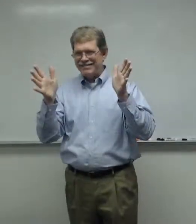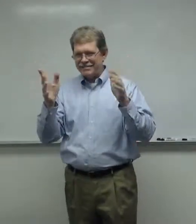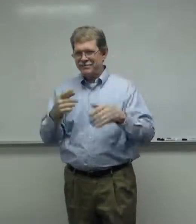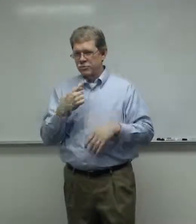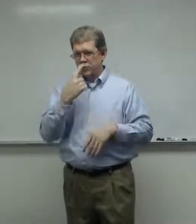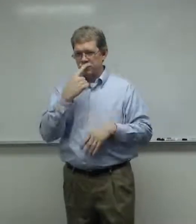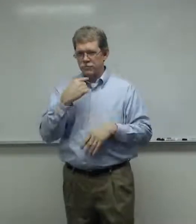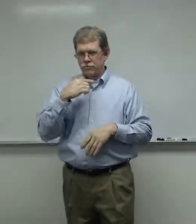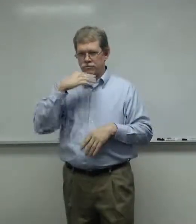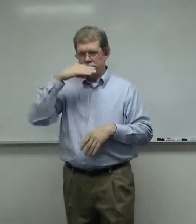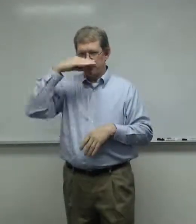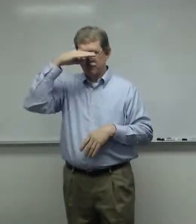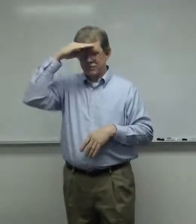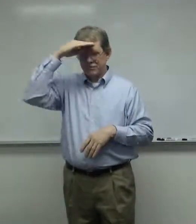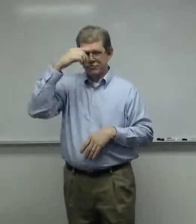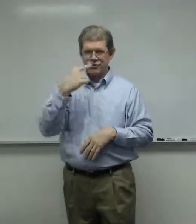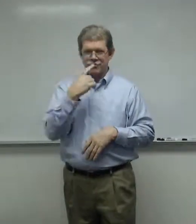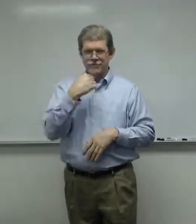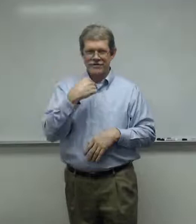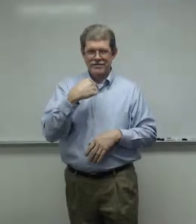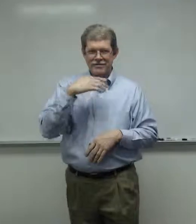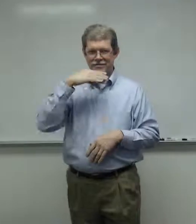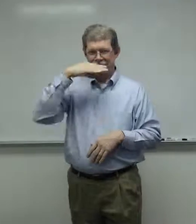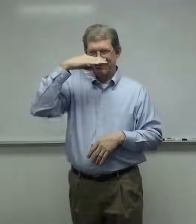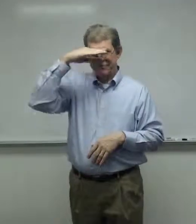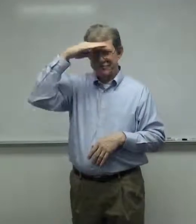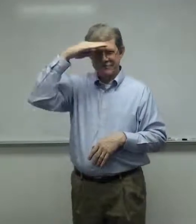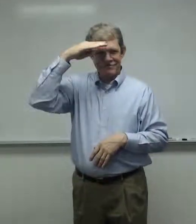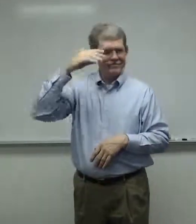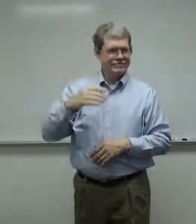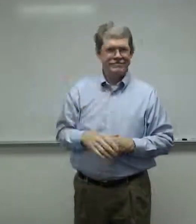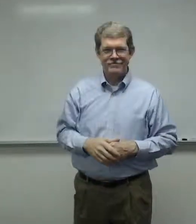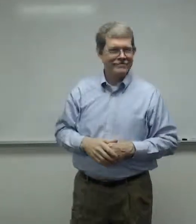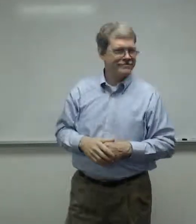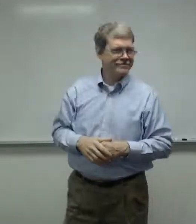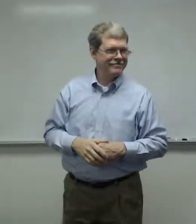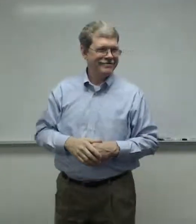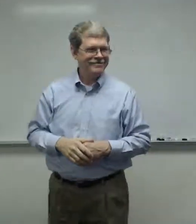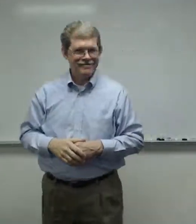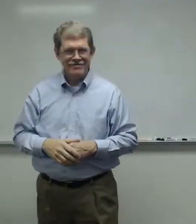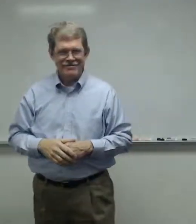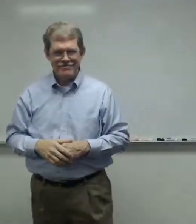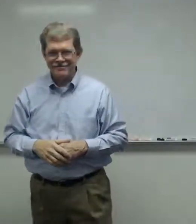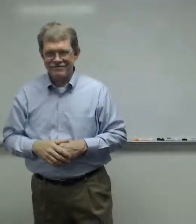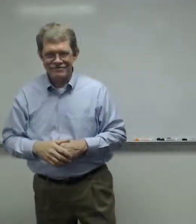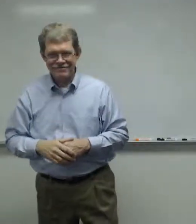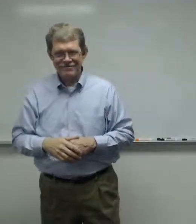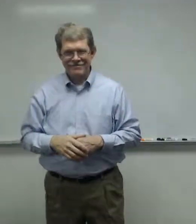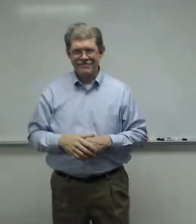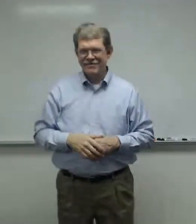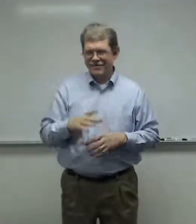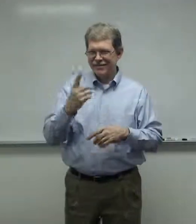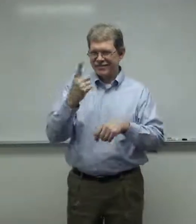mistake. You red face. You see that red? Red face. The red color goes Yeah. with your face. Yeah, red